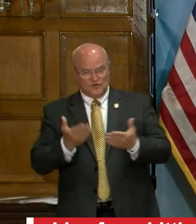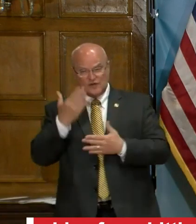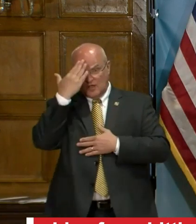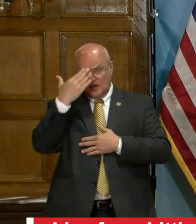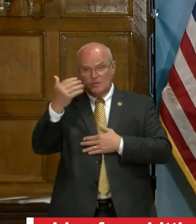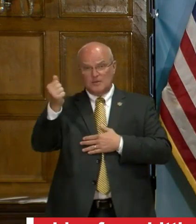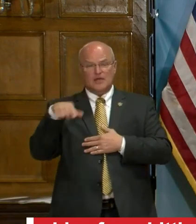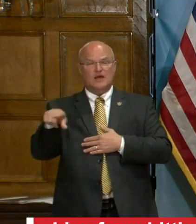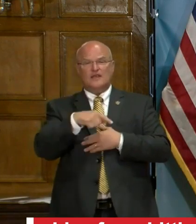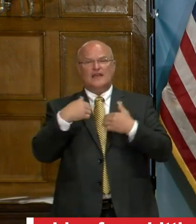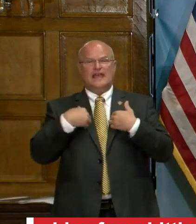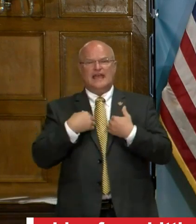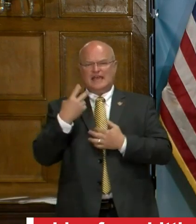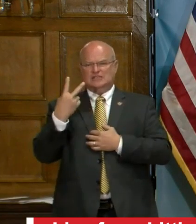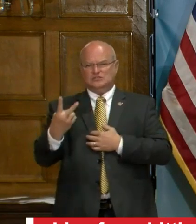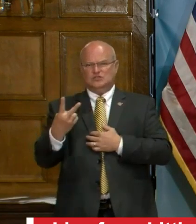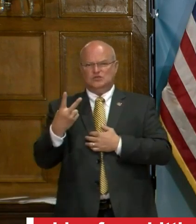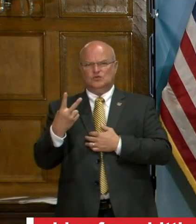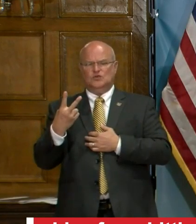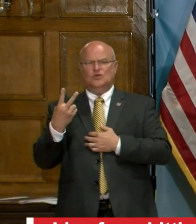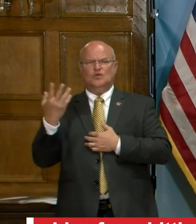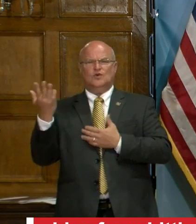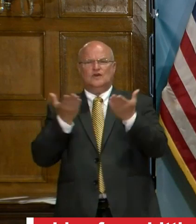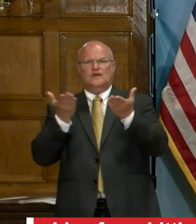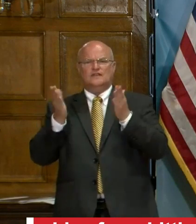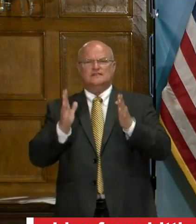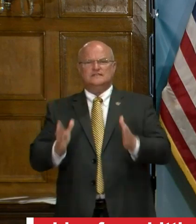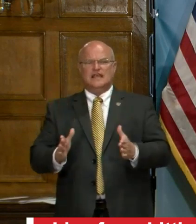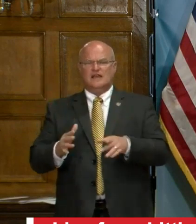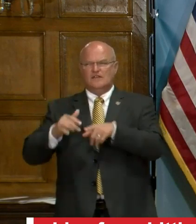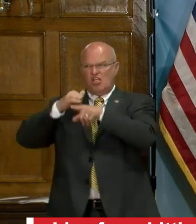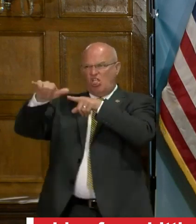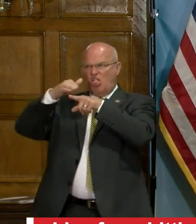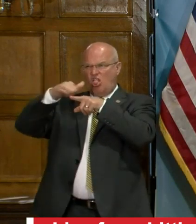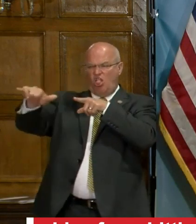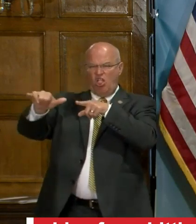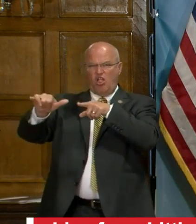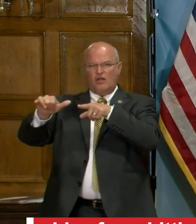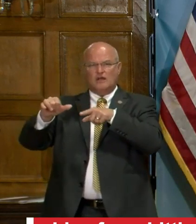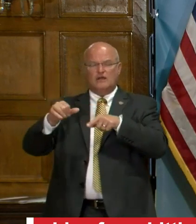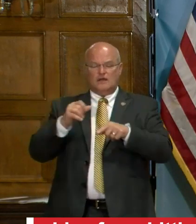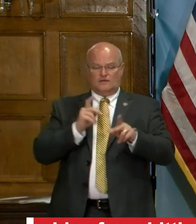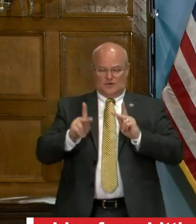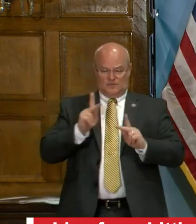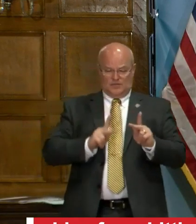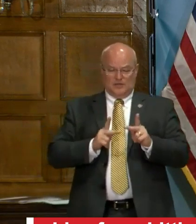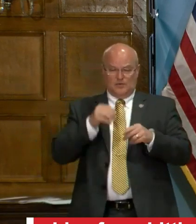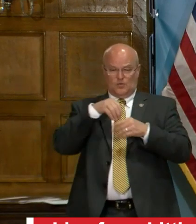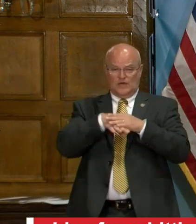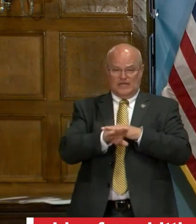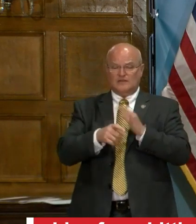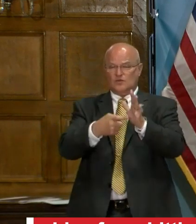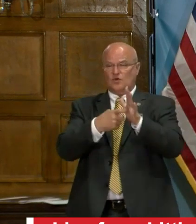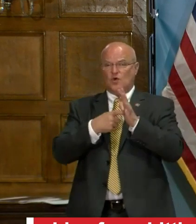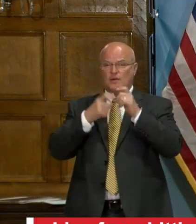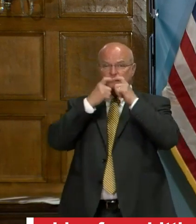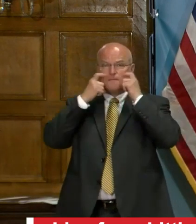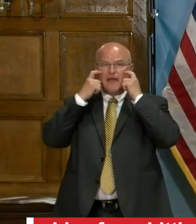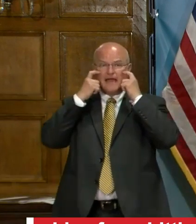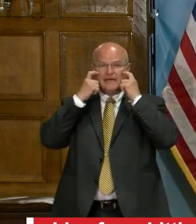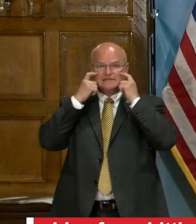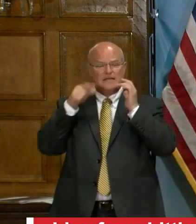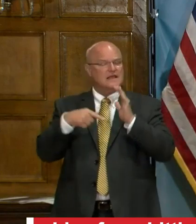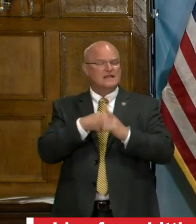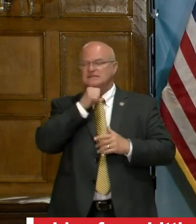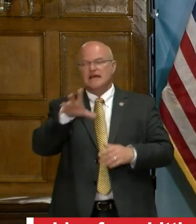And because they had 2 of their wait staff cursed at by patrons because of the requirement to wear a mask.